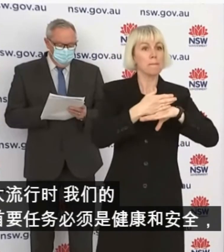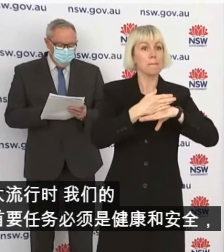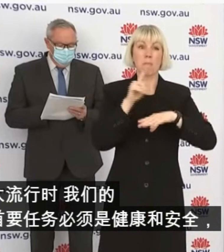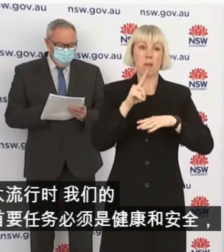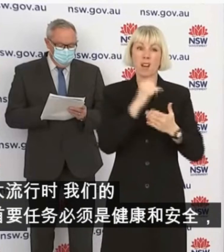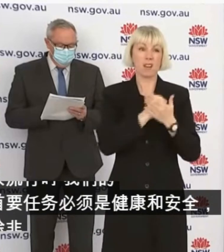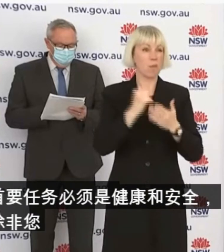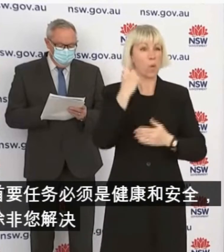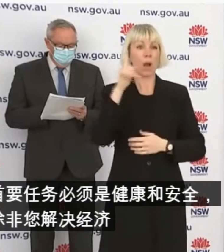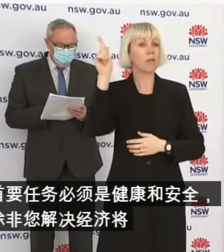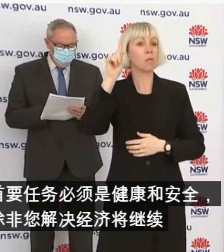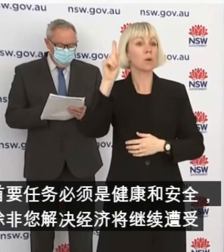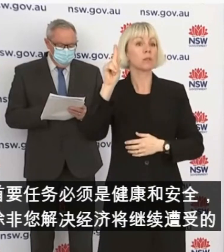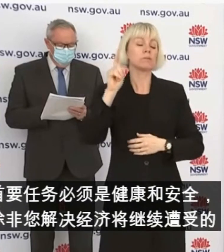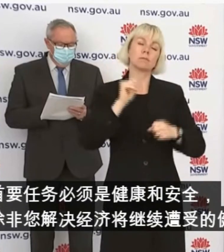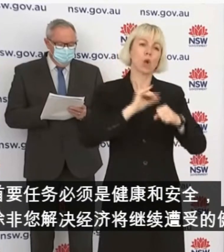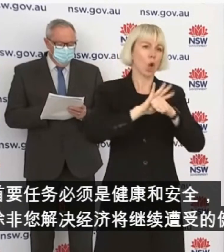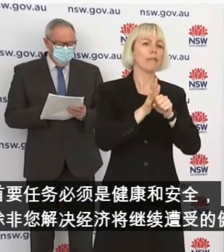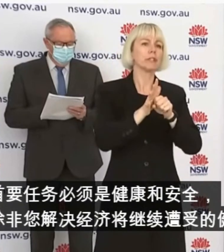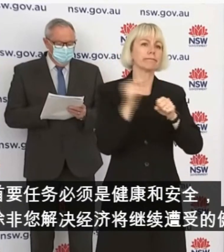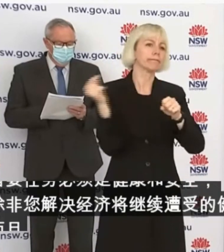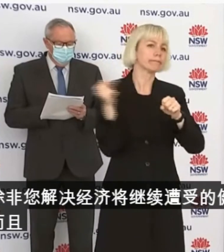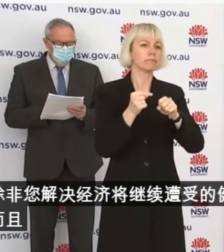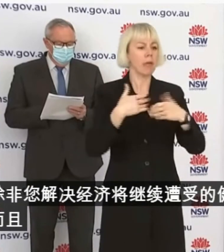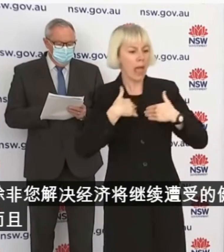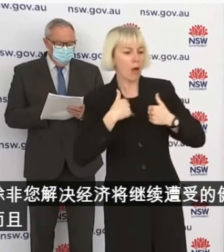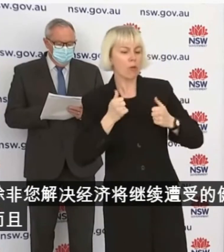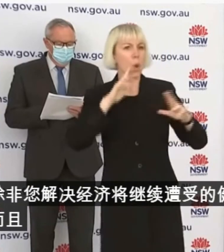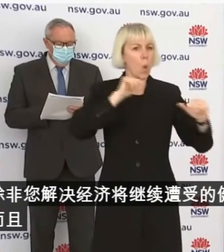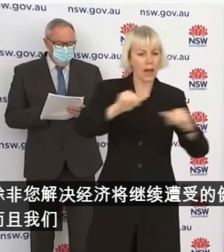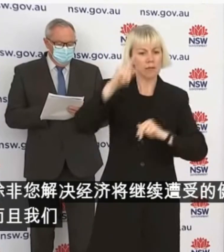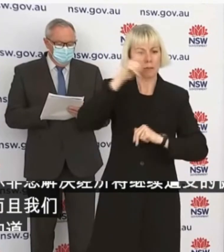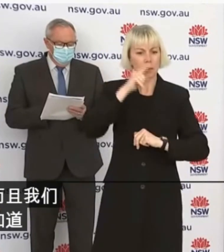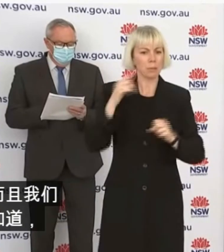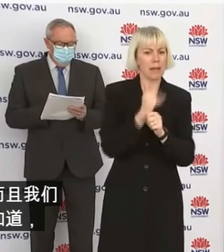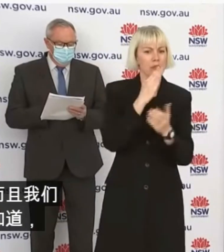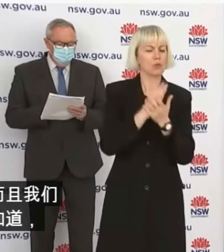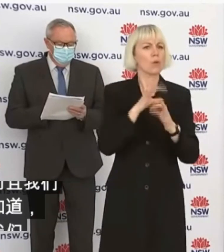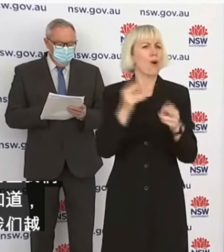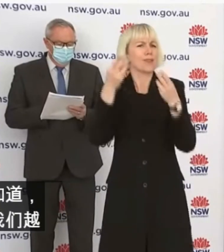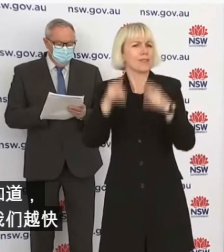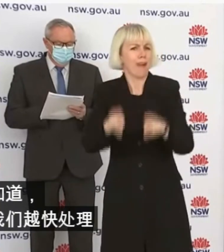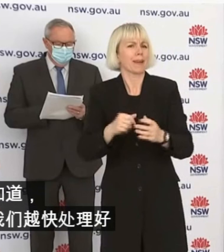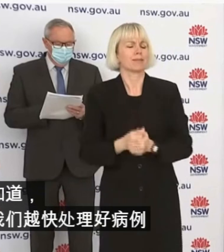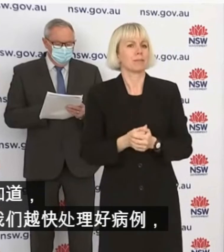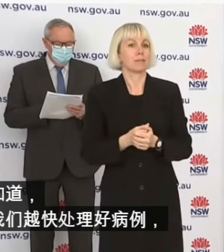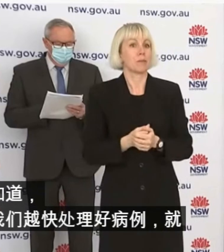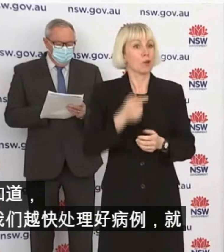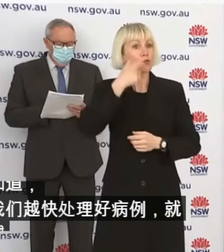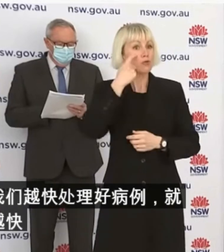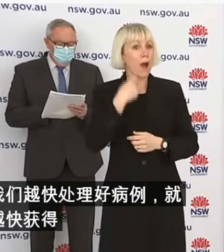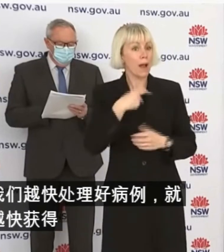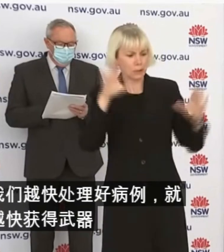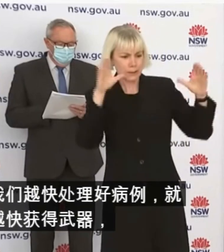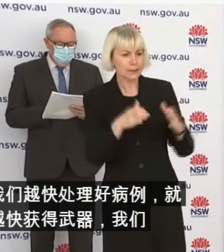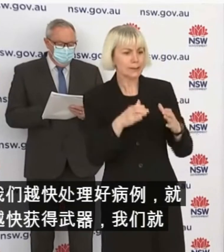health and safety. Unless you fix the health aspects, the economy will continue to suffer. And we know that the quicker we get on top of the cases, the quicker